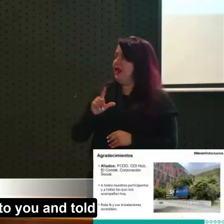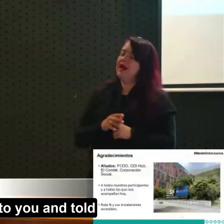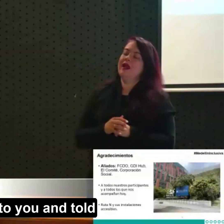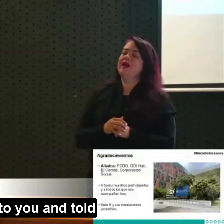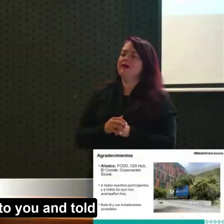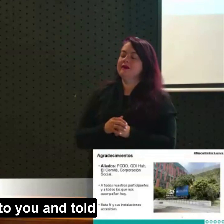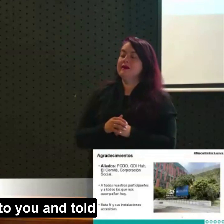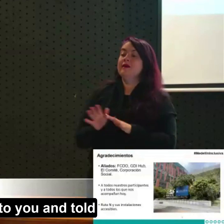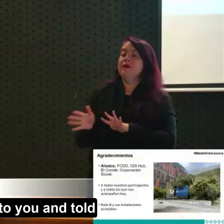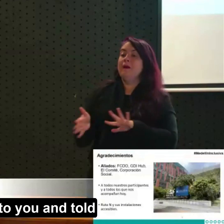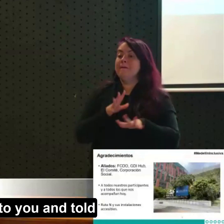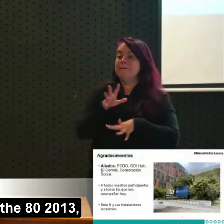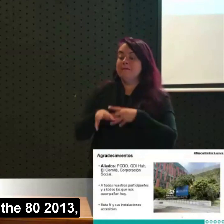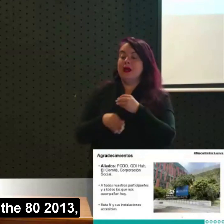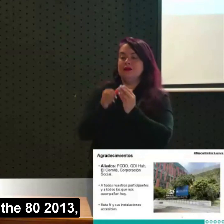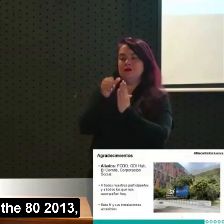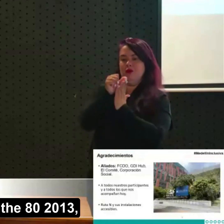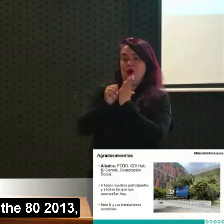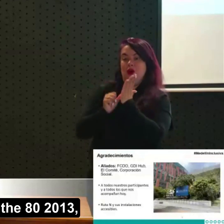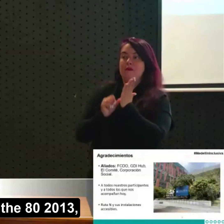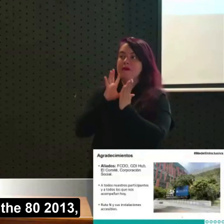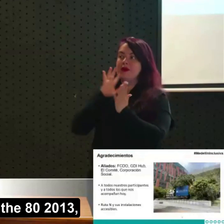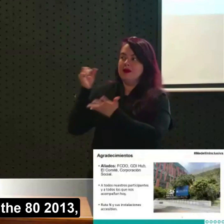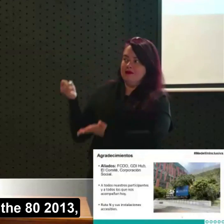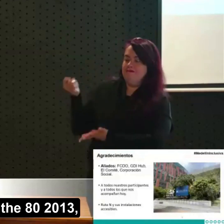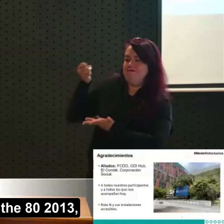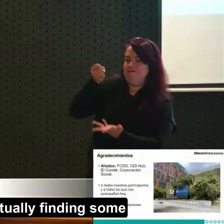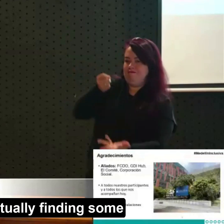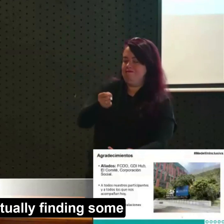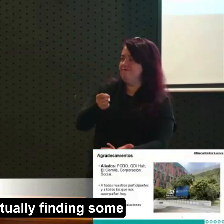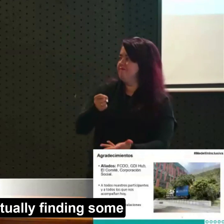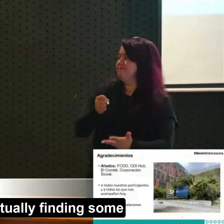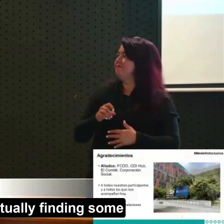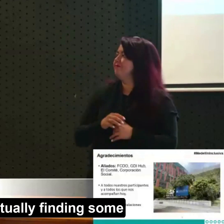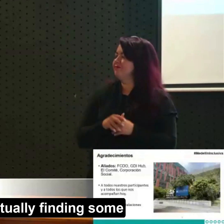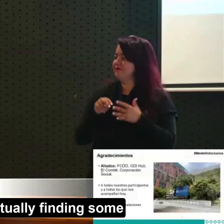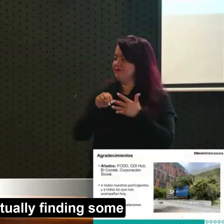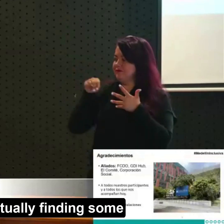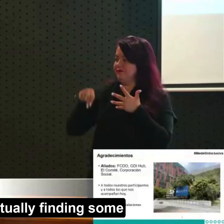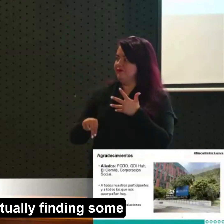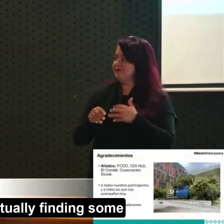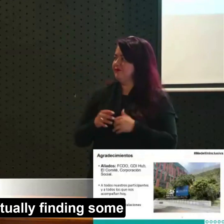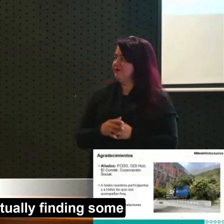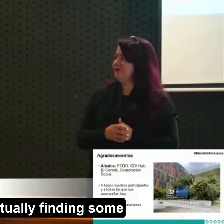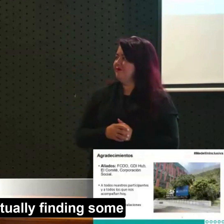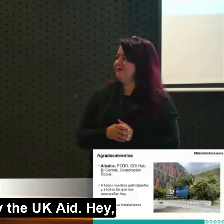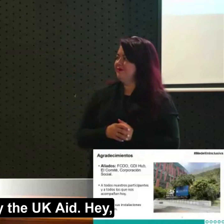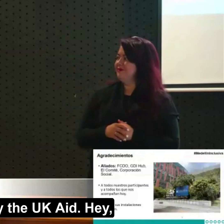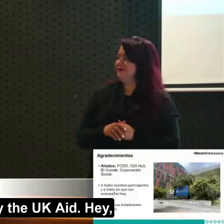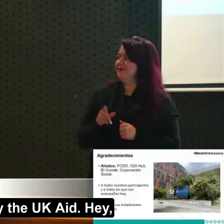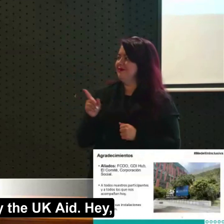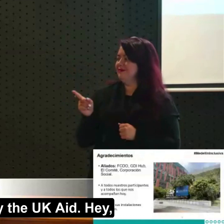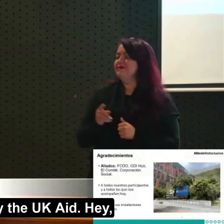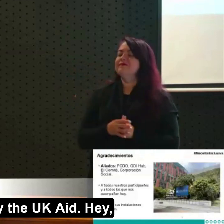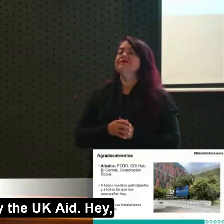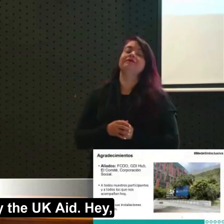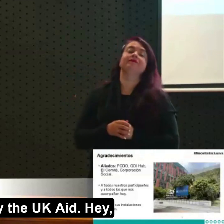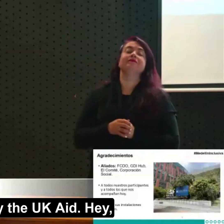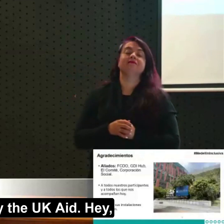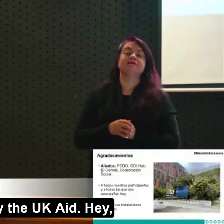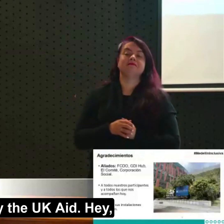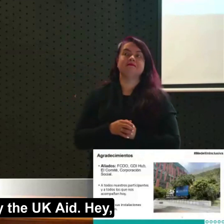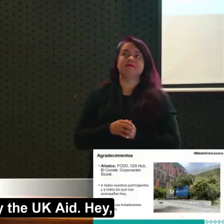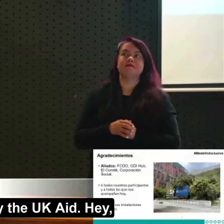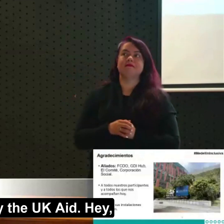you and tell you the AT2030, which is actually financed and funded by the UK